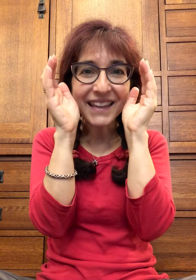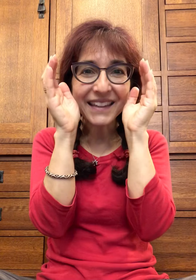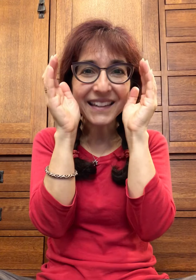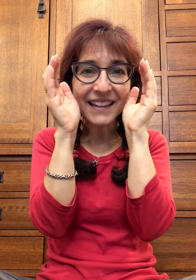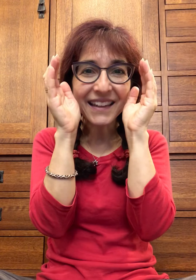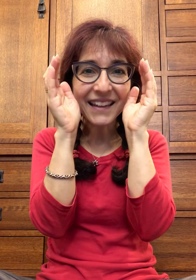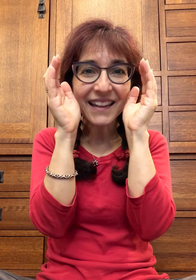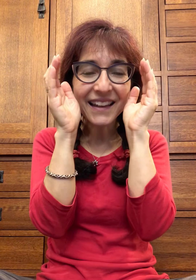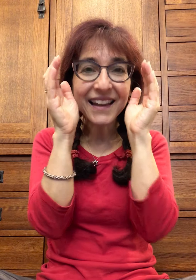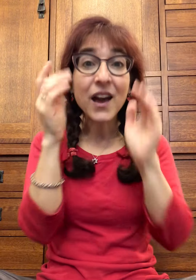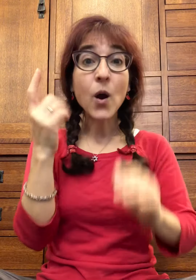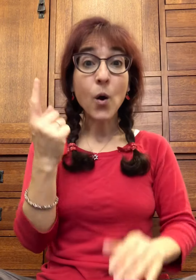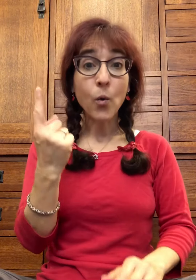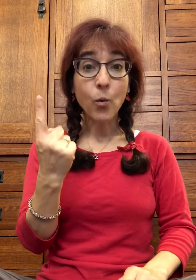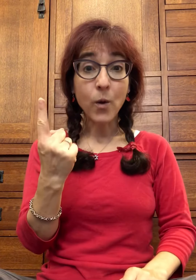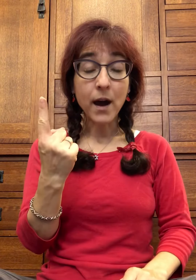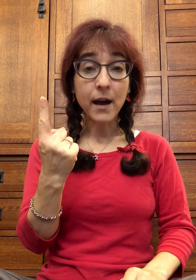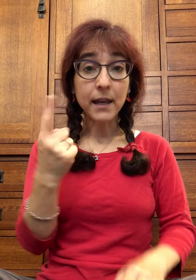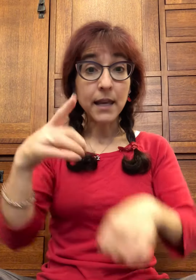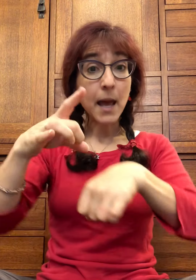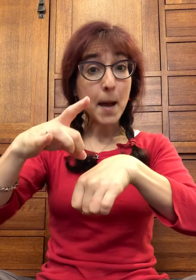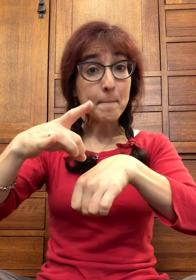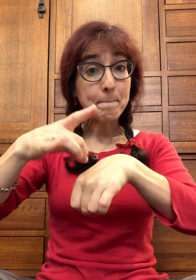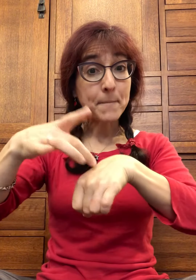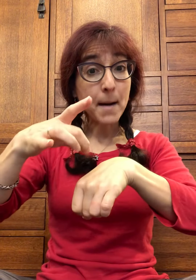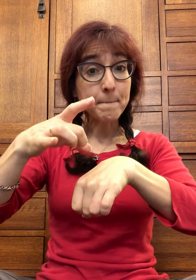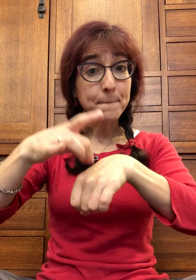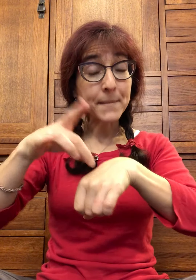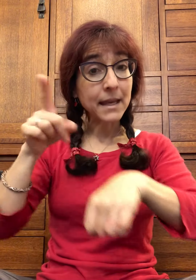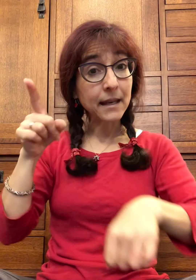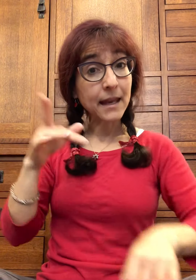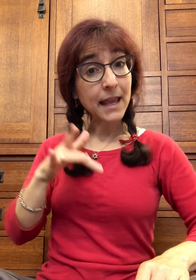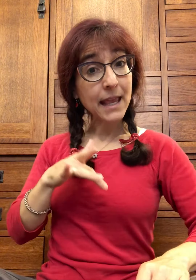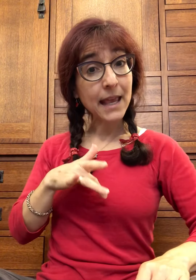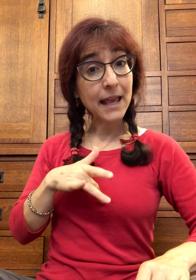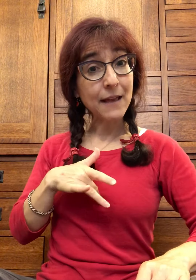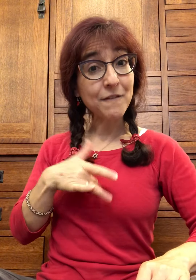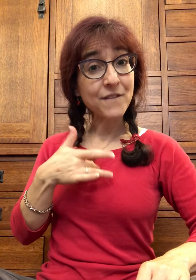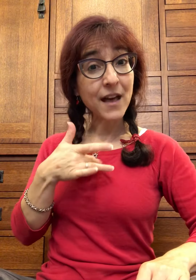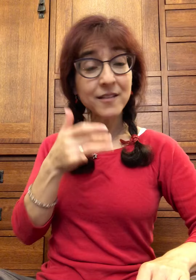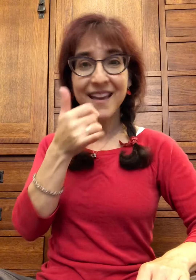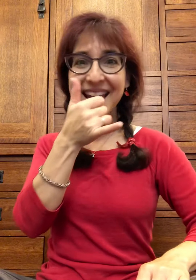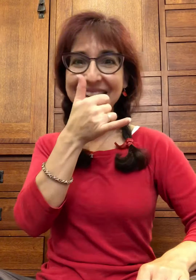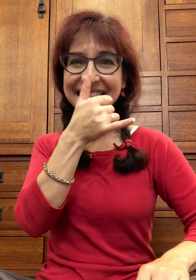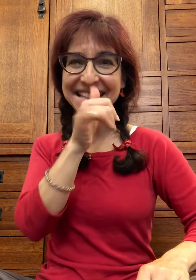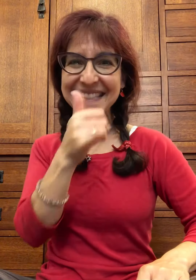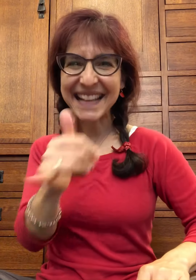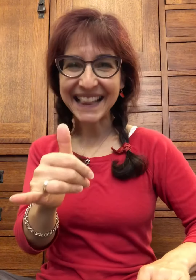Halloween. One pumpkin, he felt silly.